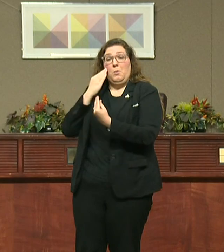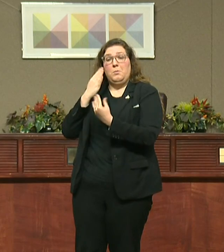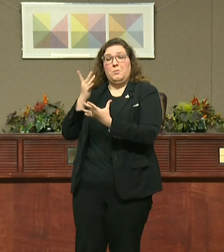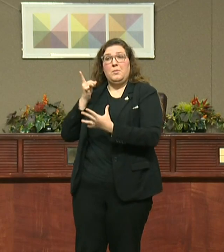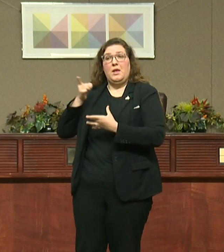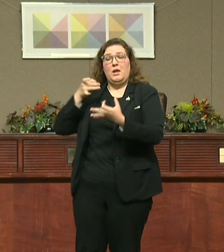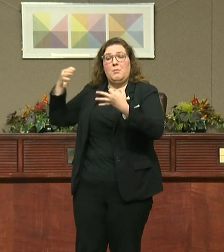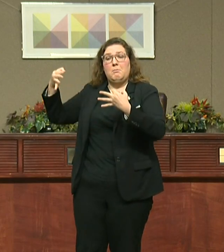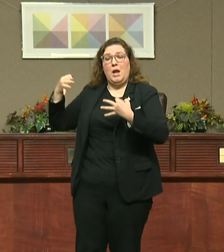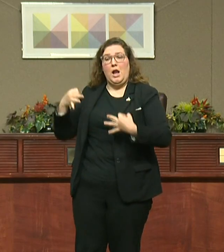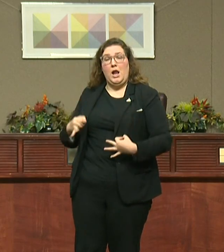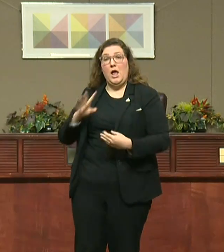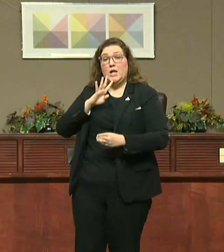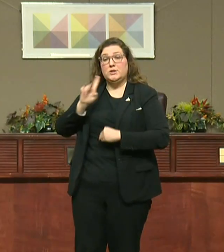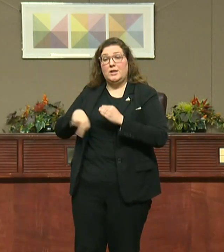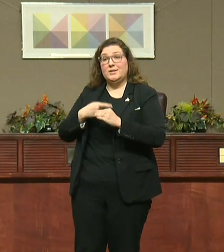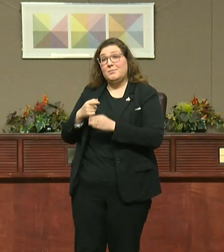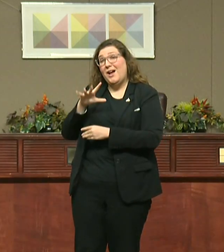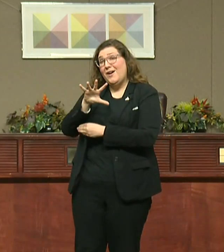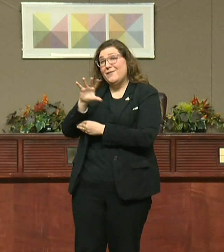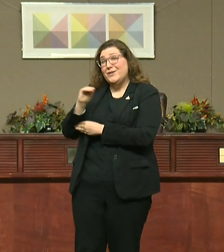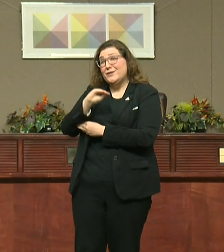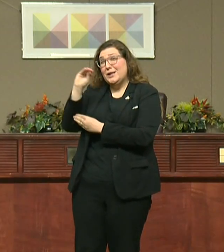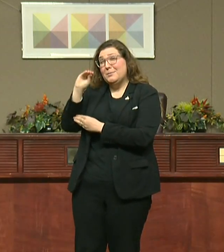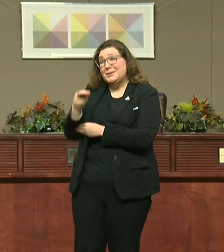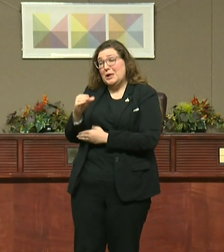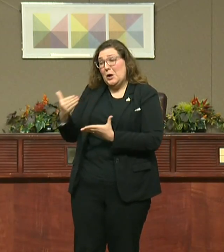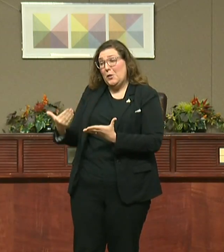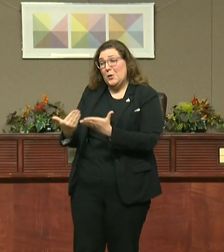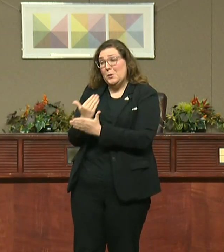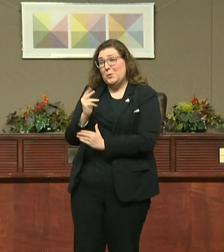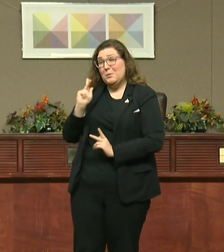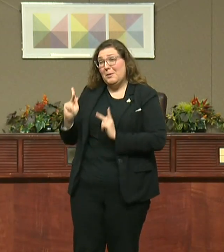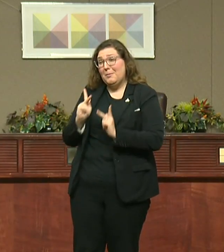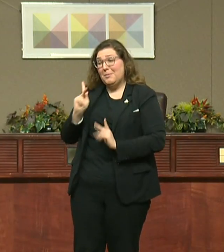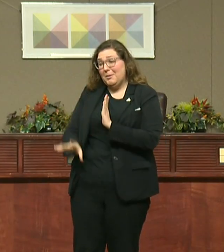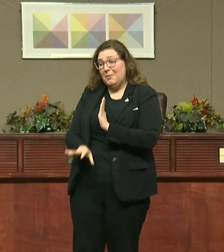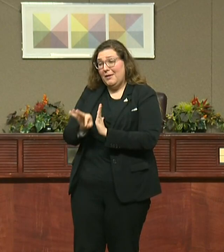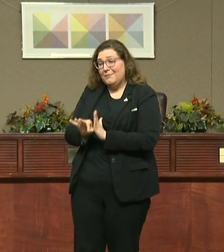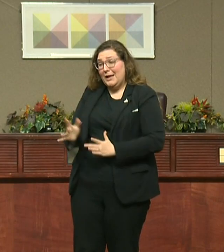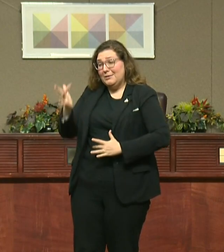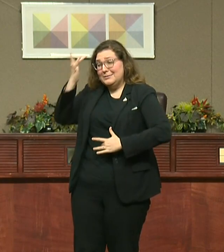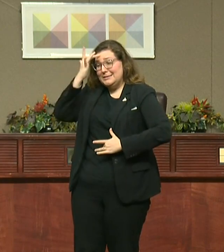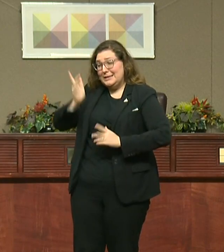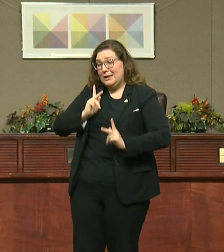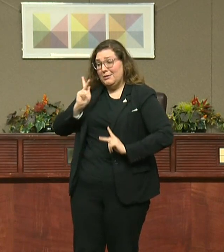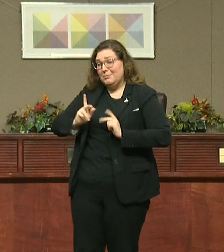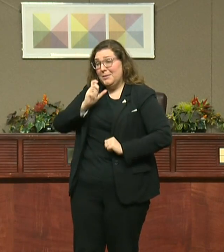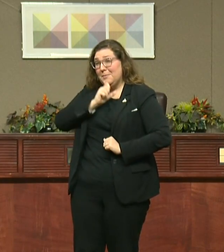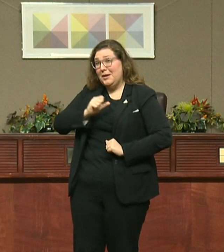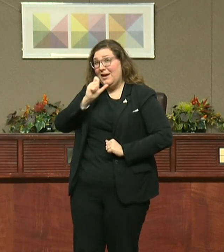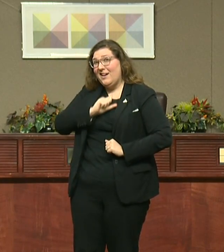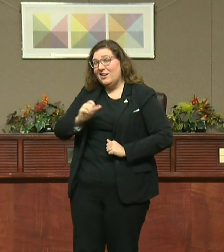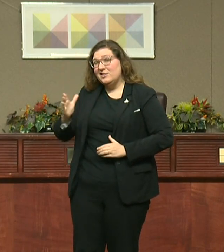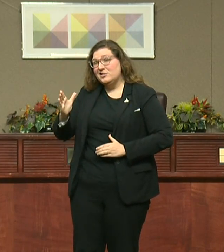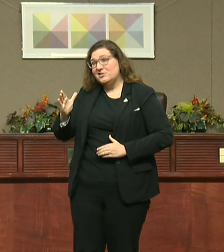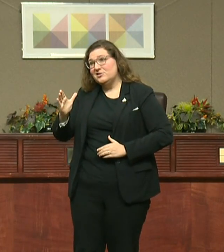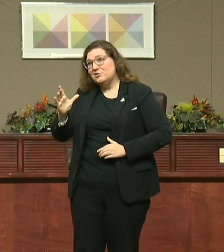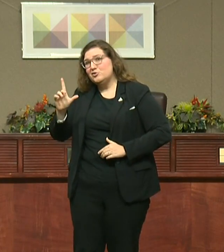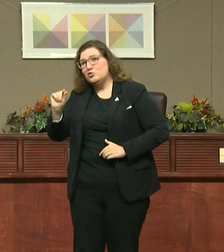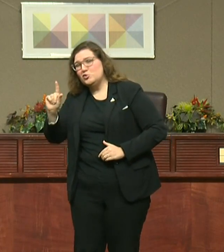50% of these new cases involved individuals who were between the ages of 20 and 40.